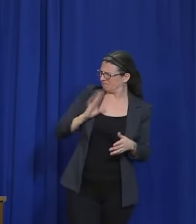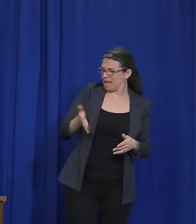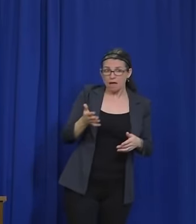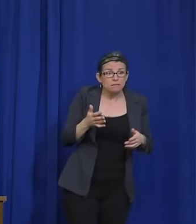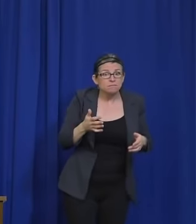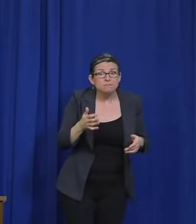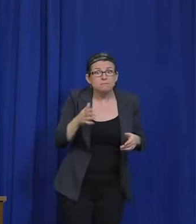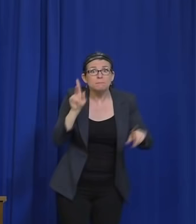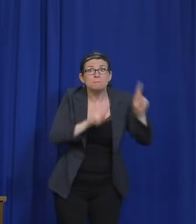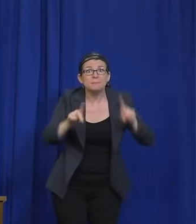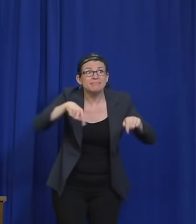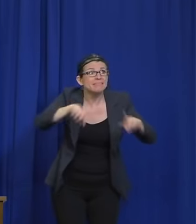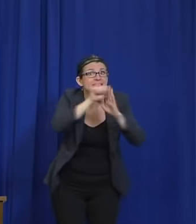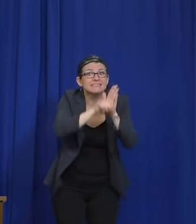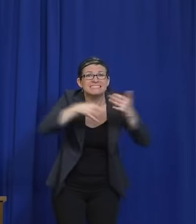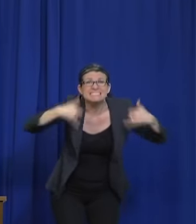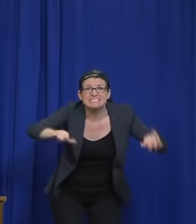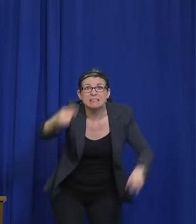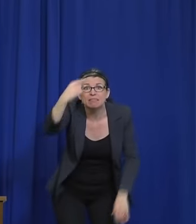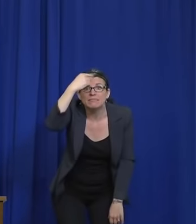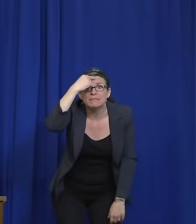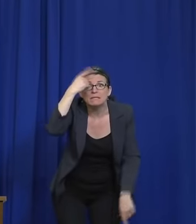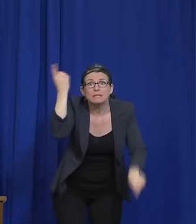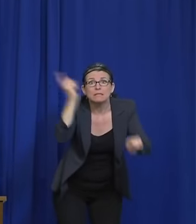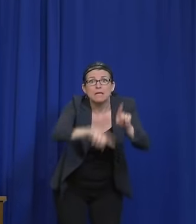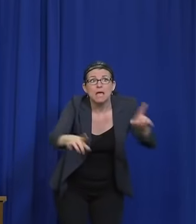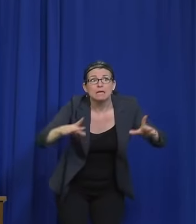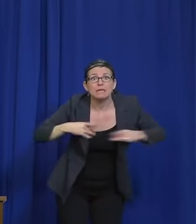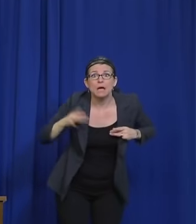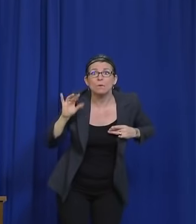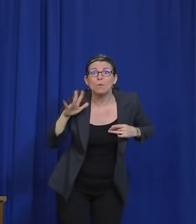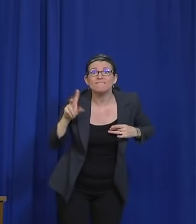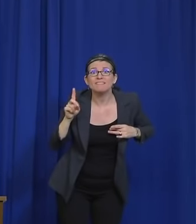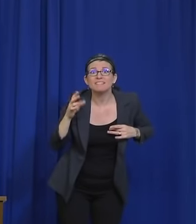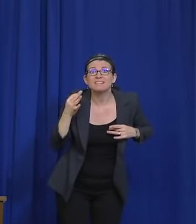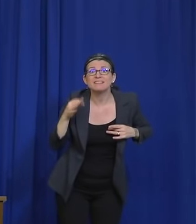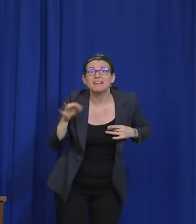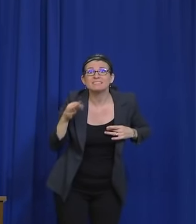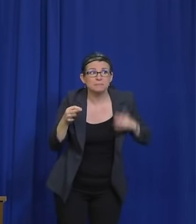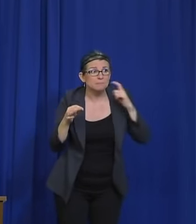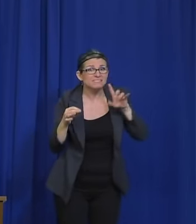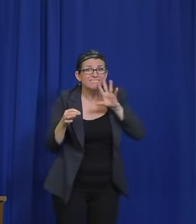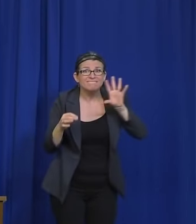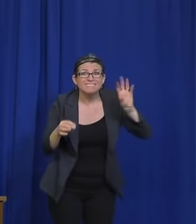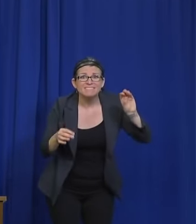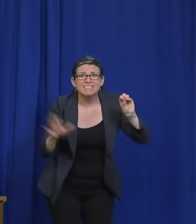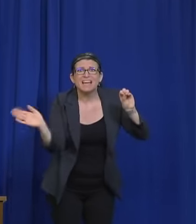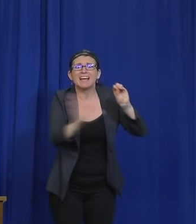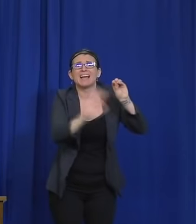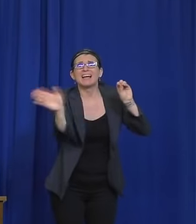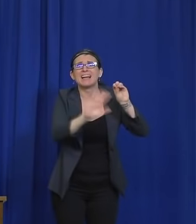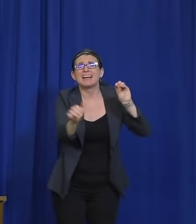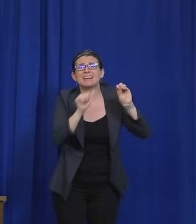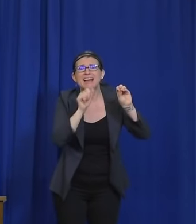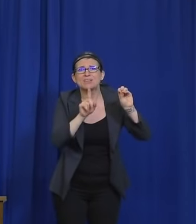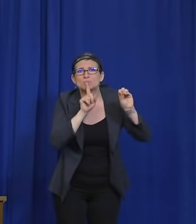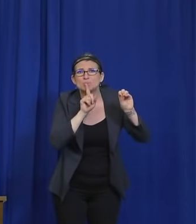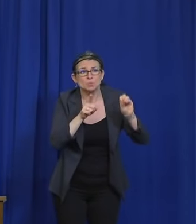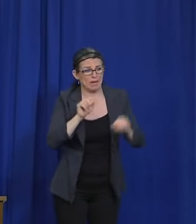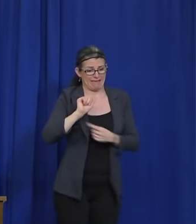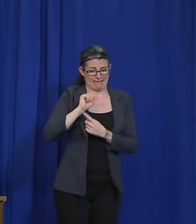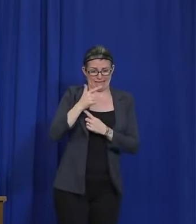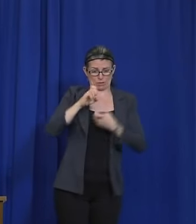having strokes, apparently connected with the virus, and people who are dying at early ages because of the